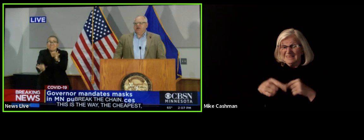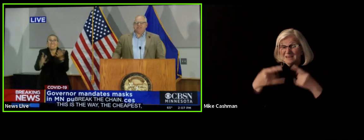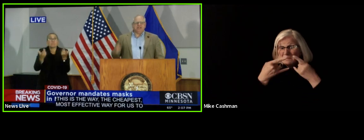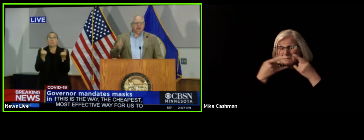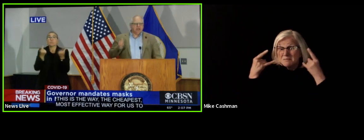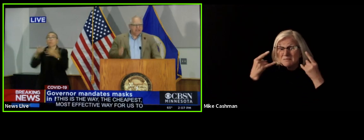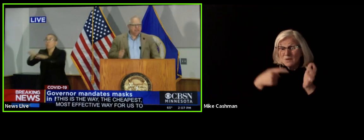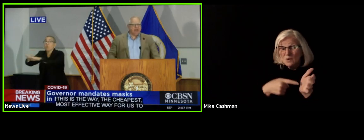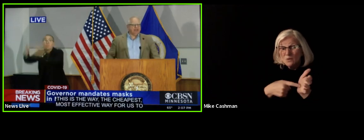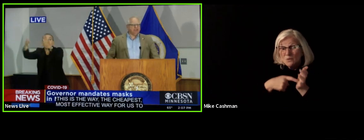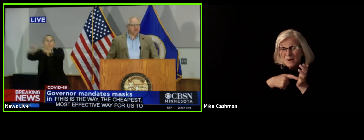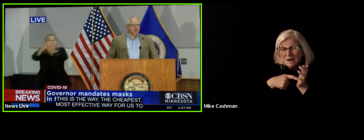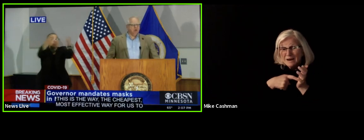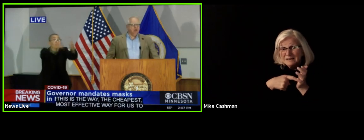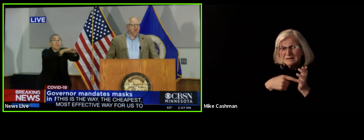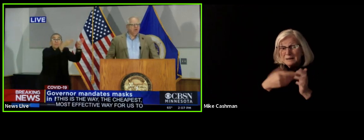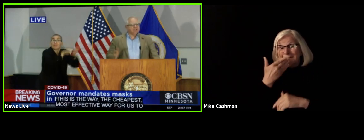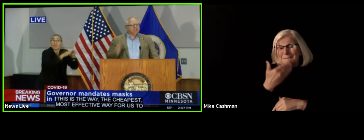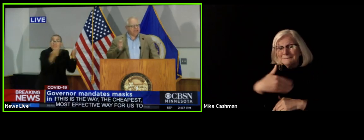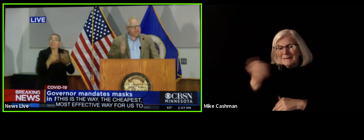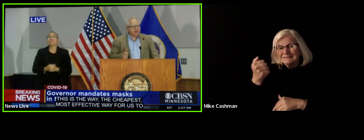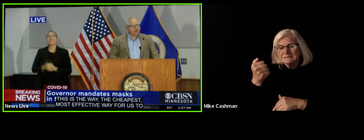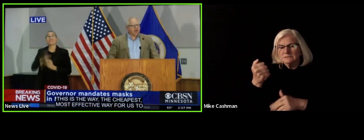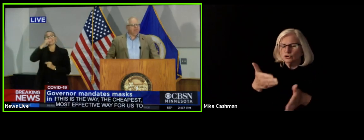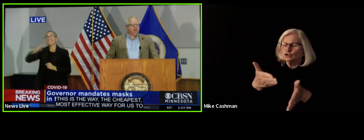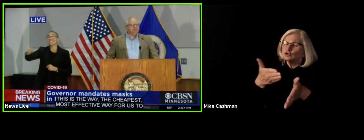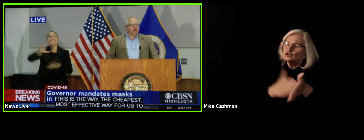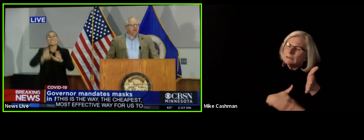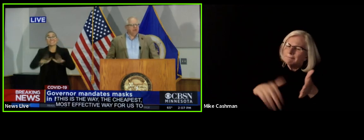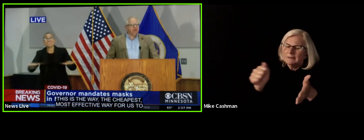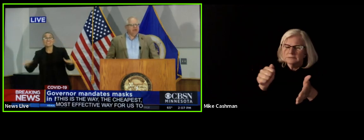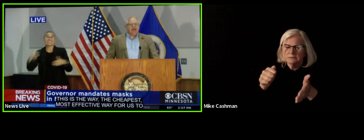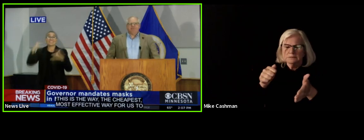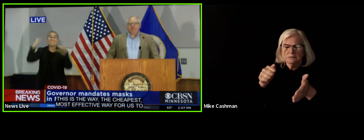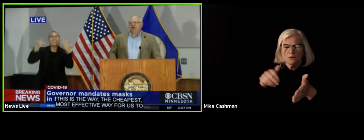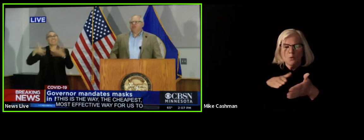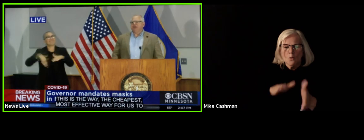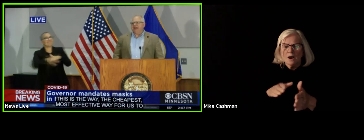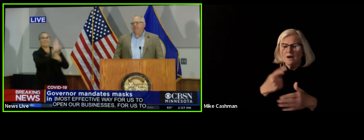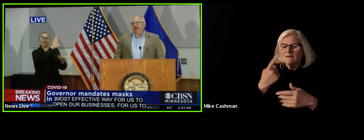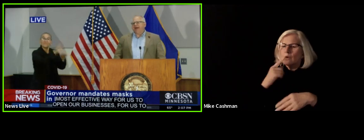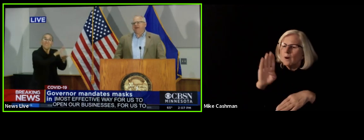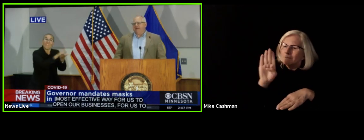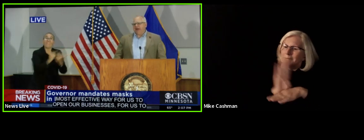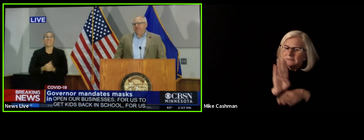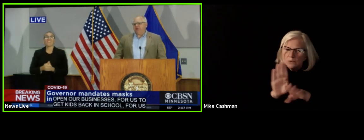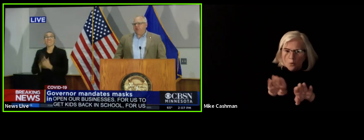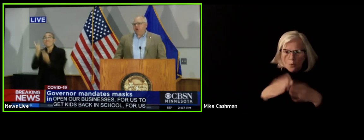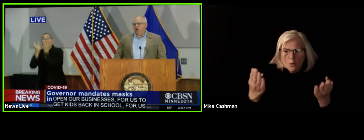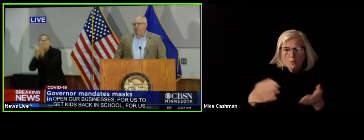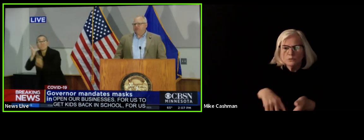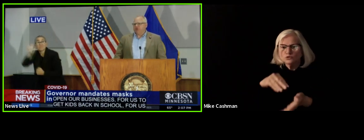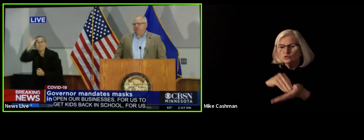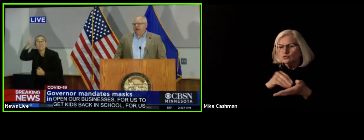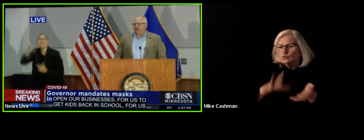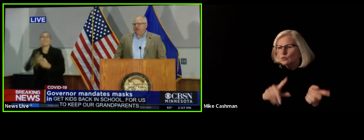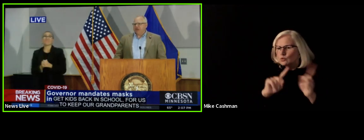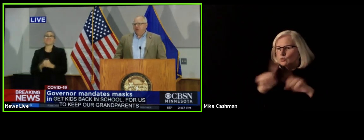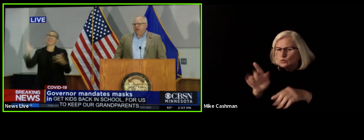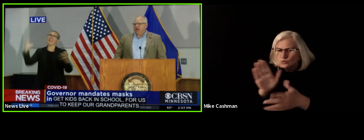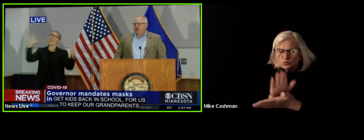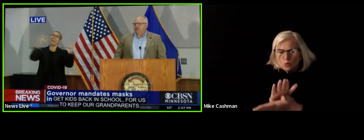for us to get our kids back in school, for us to keep our grandparents healthy, and for us to get back that life that we all miss so